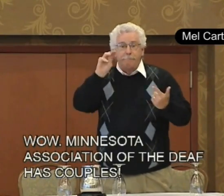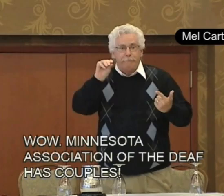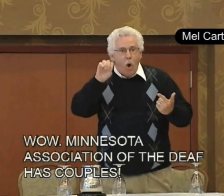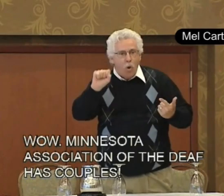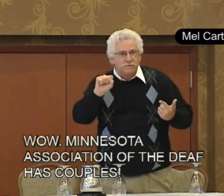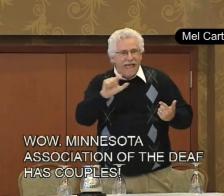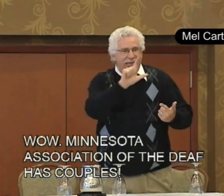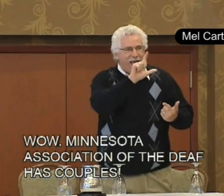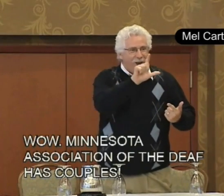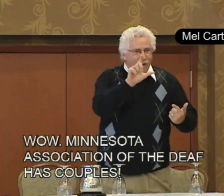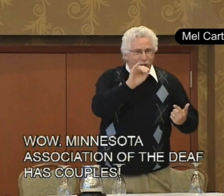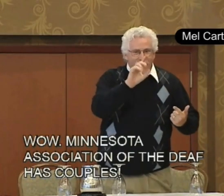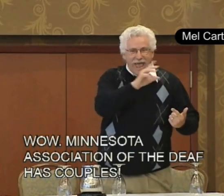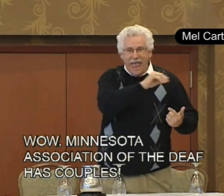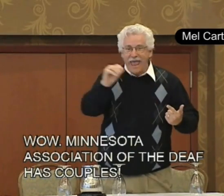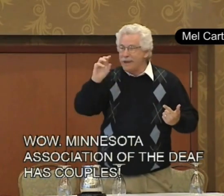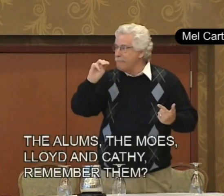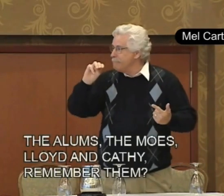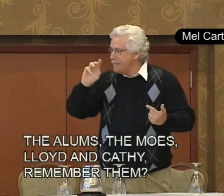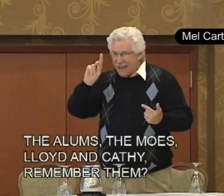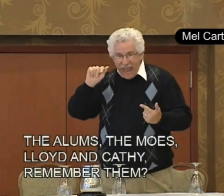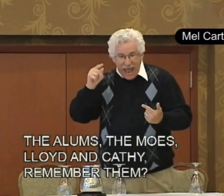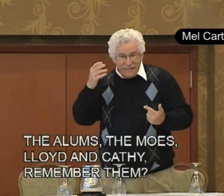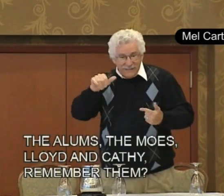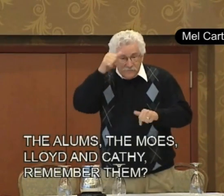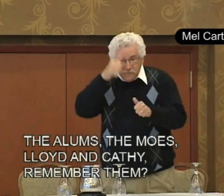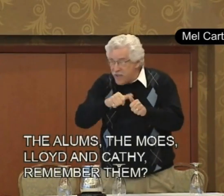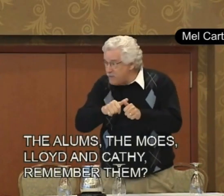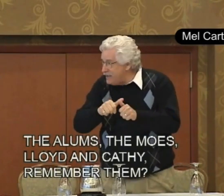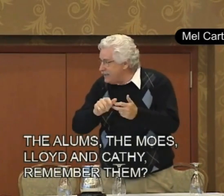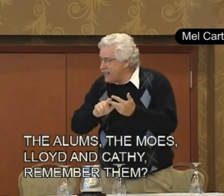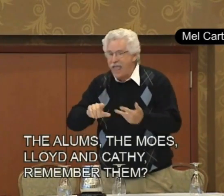the Moes Lloyd and Kathy you remember them